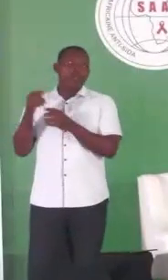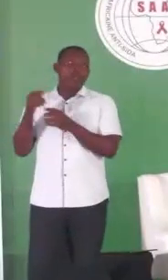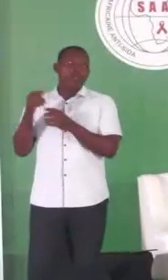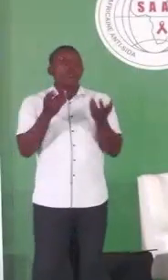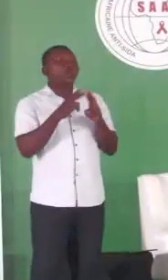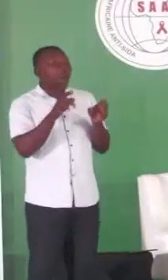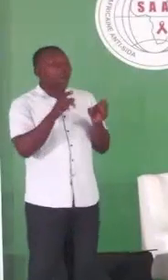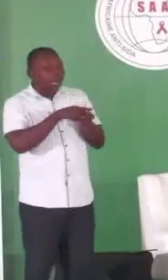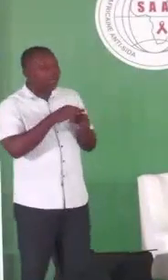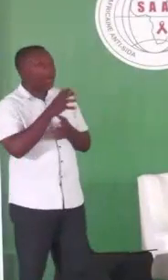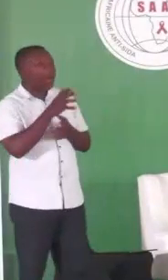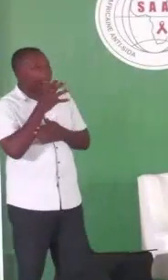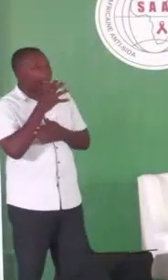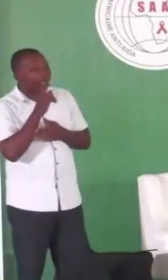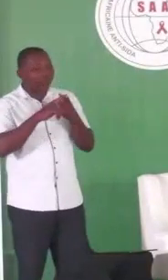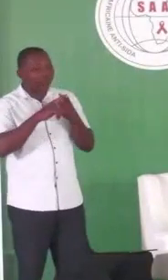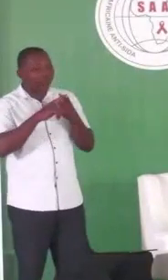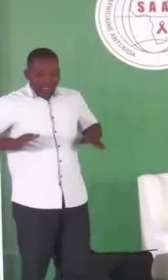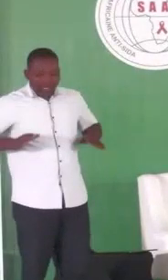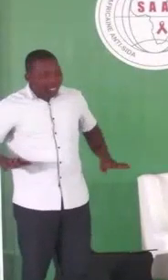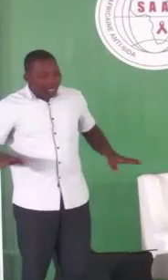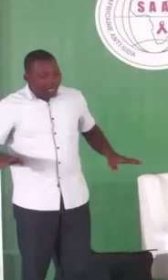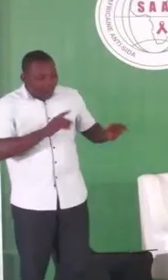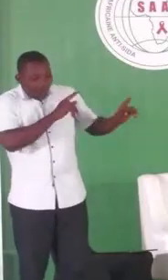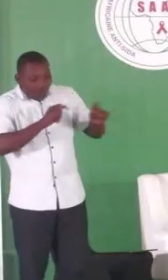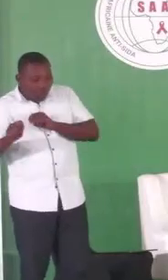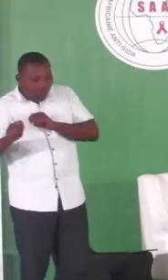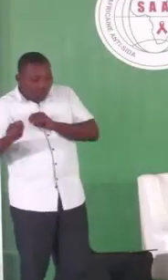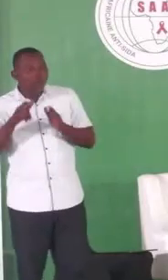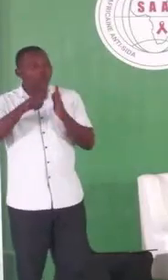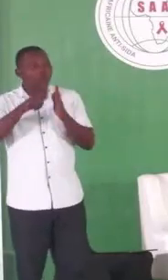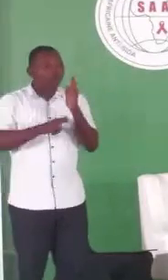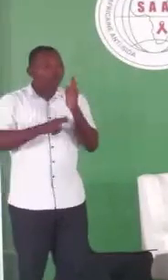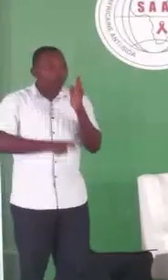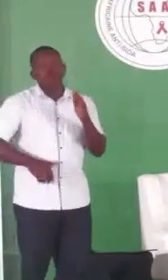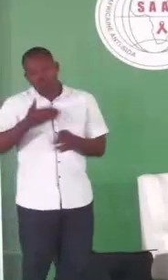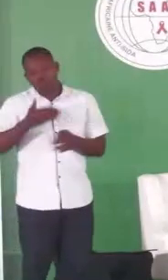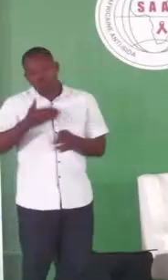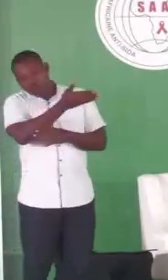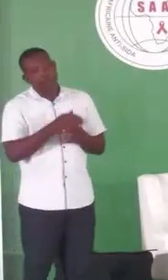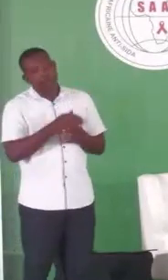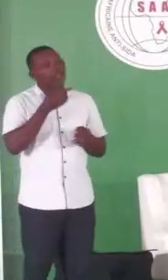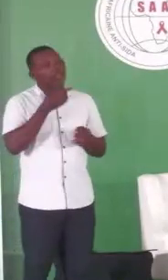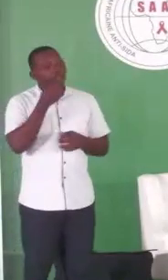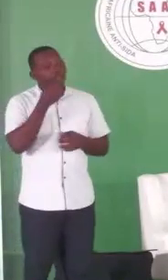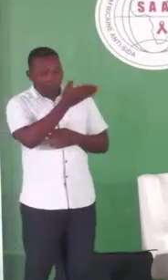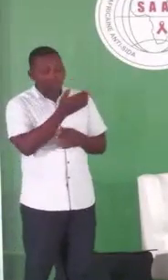transmission rate comes down to 5% or less, you'll be there. The data is there. You're doing well.